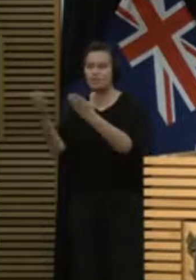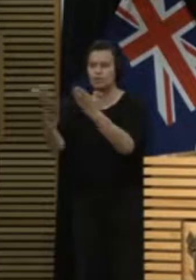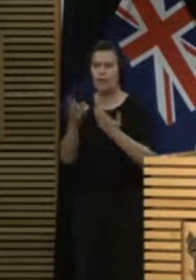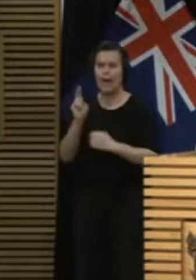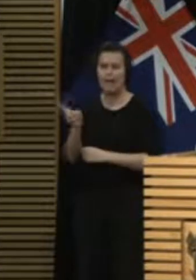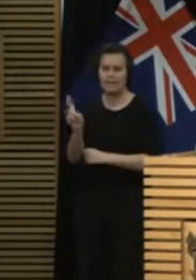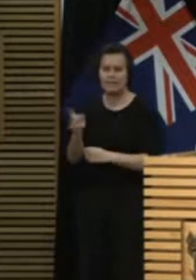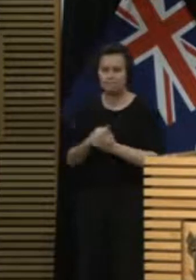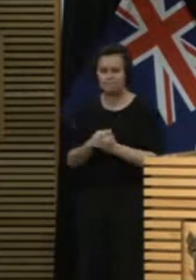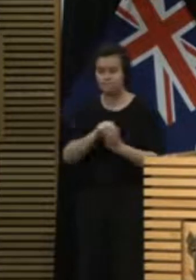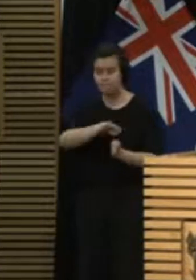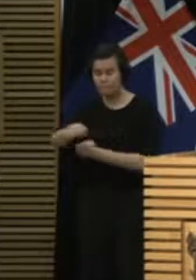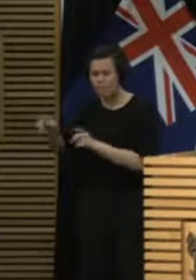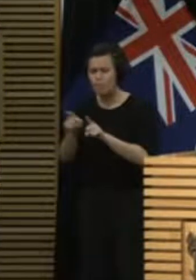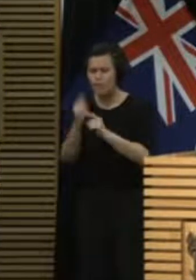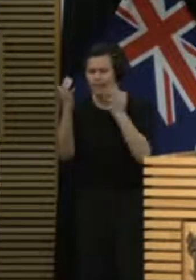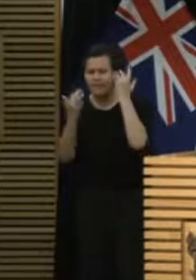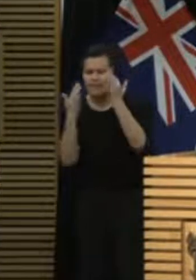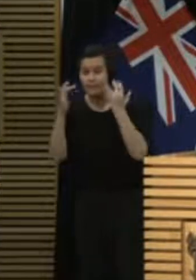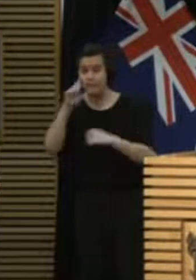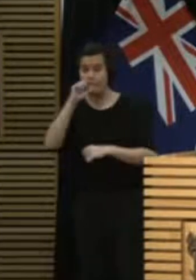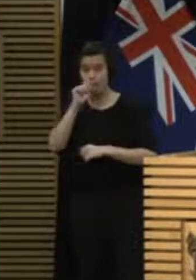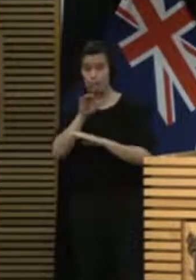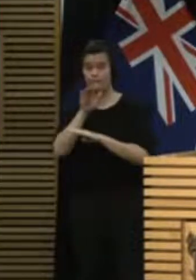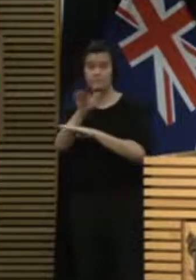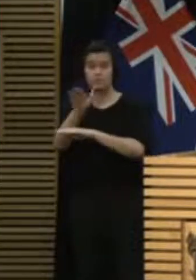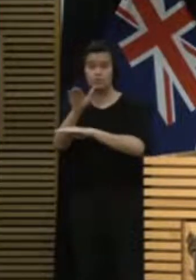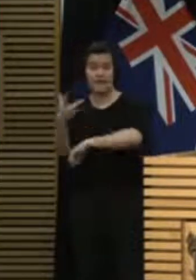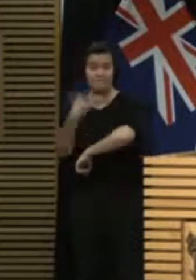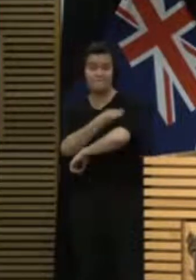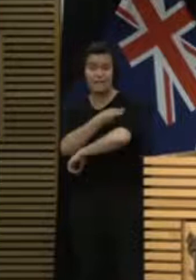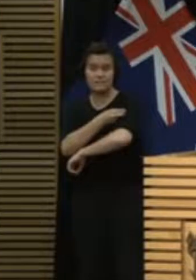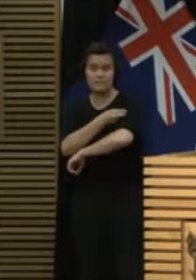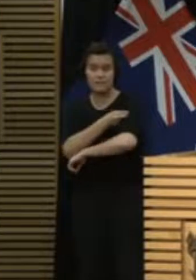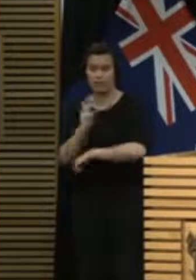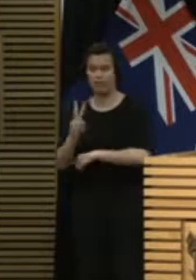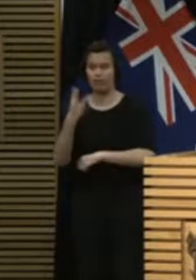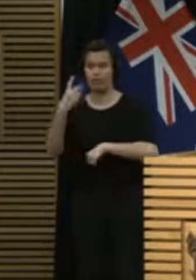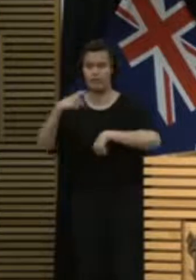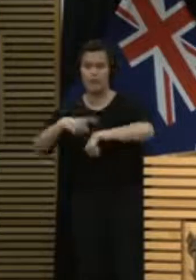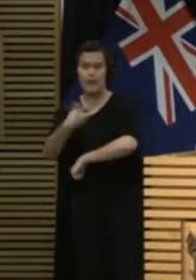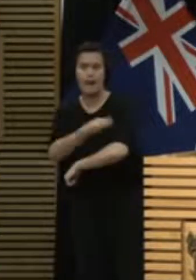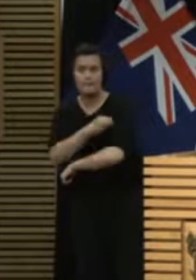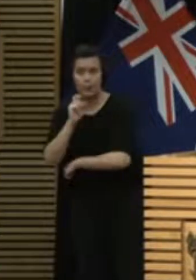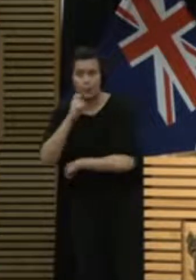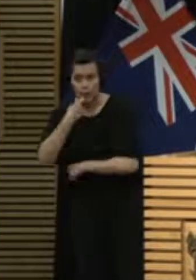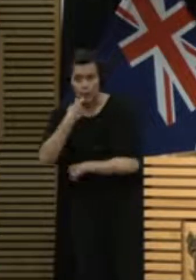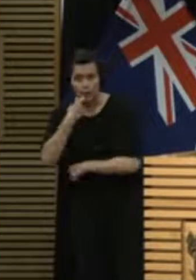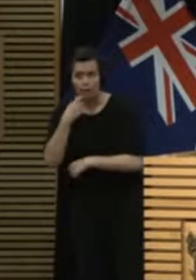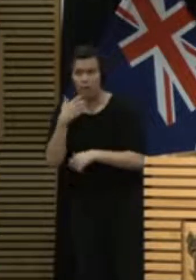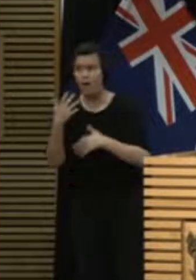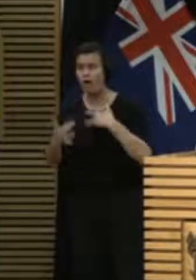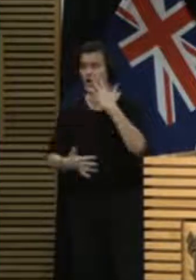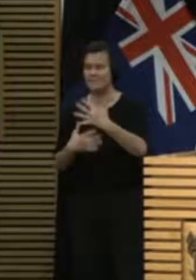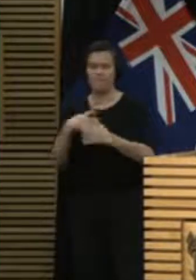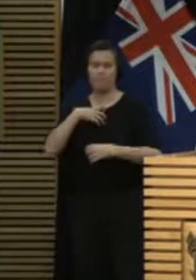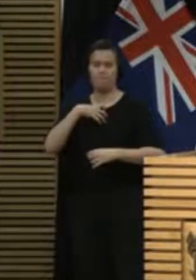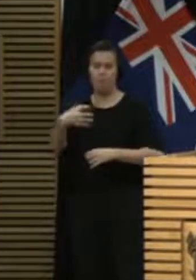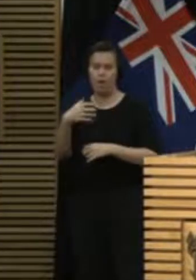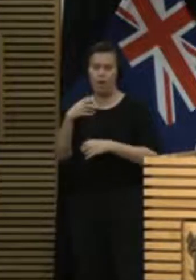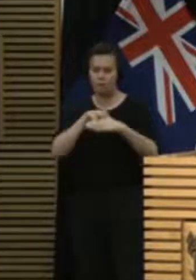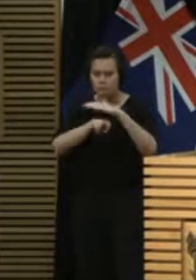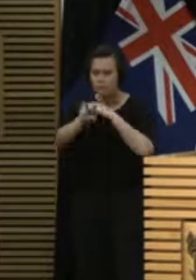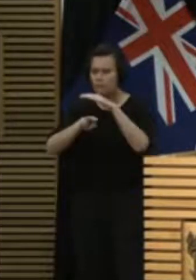you're using a digital process, as we will be, they could be a means to ensure that people are up to date with their vaccination status. So I'll be interested to see if